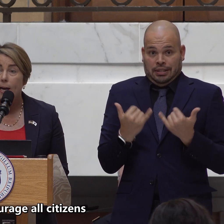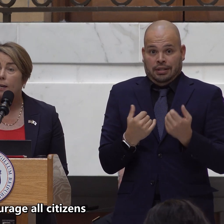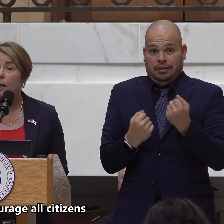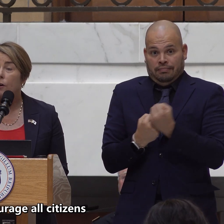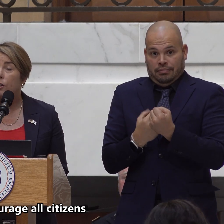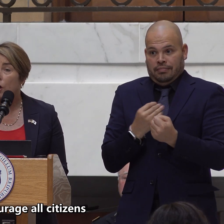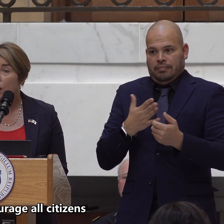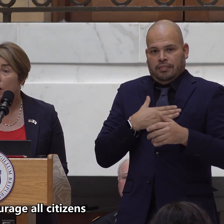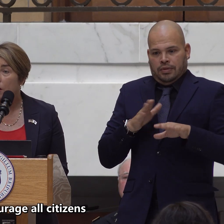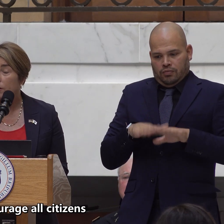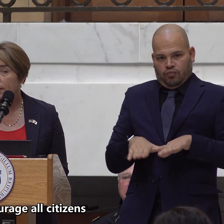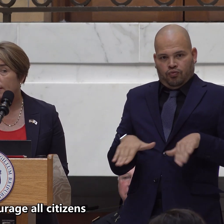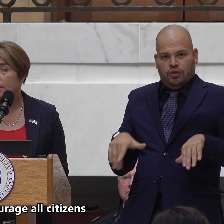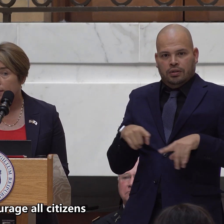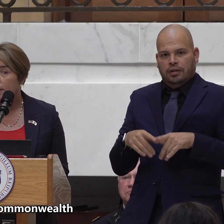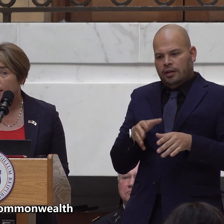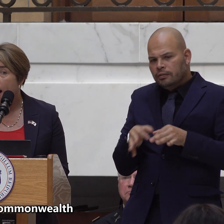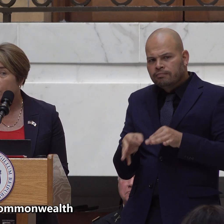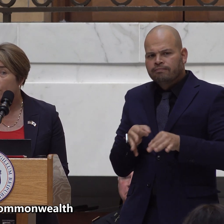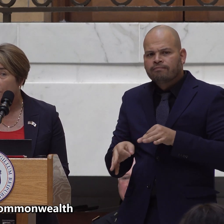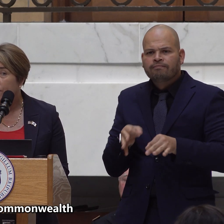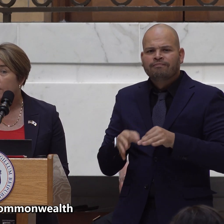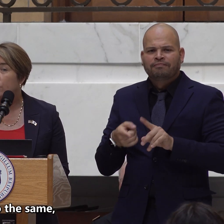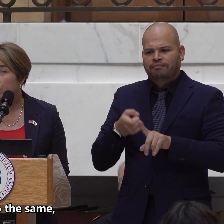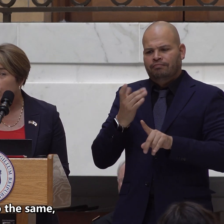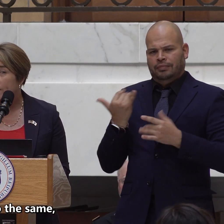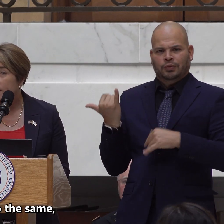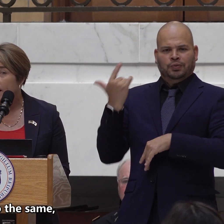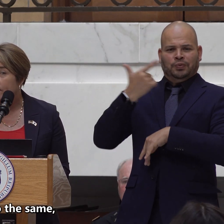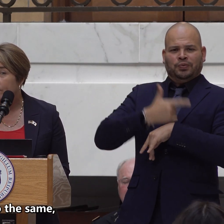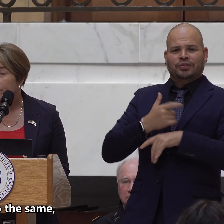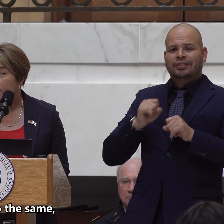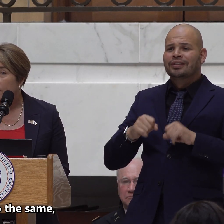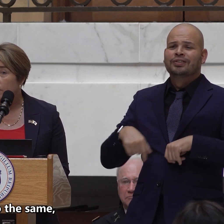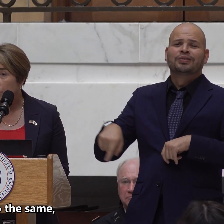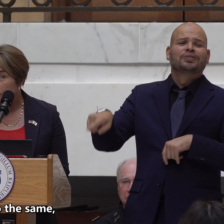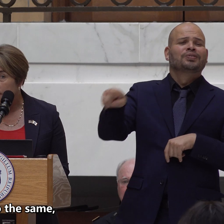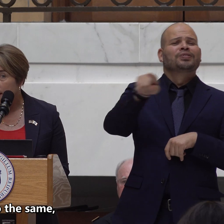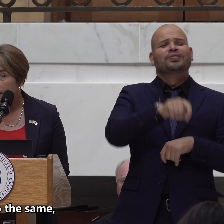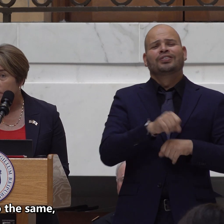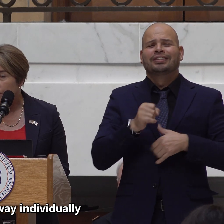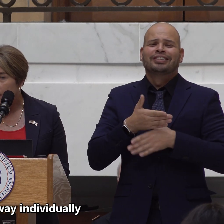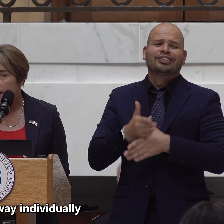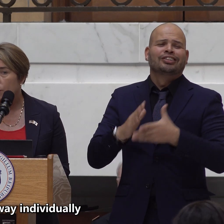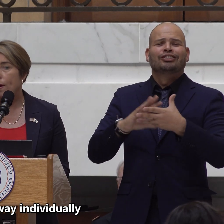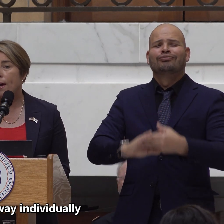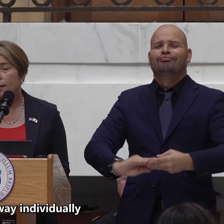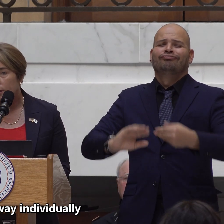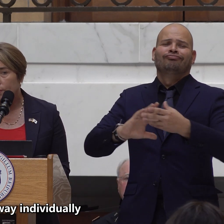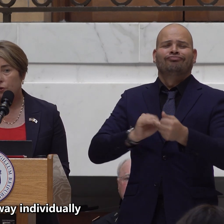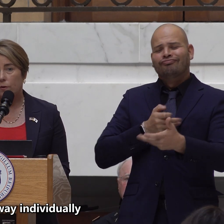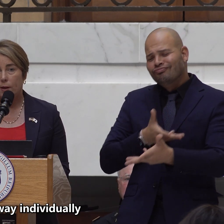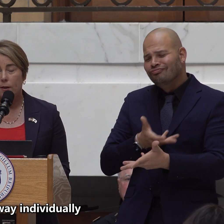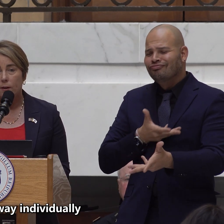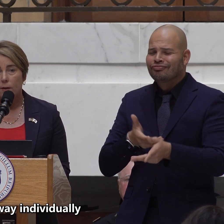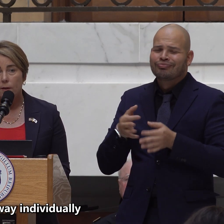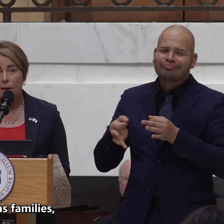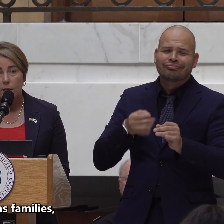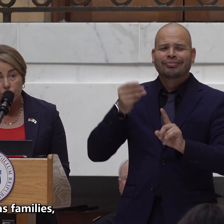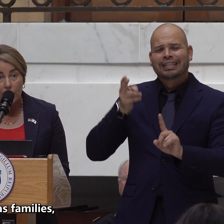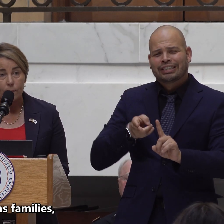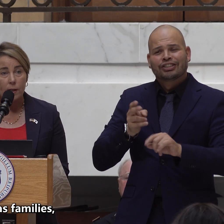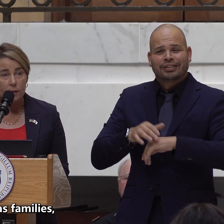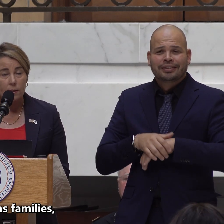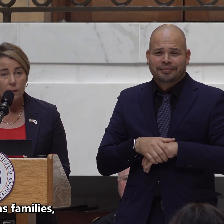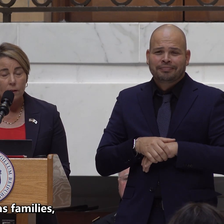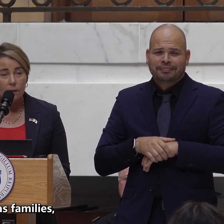about, and I encourage all citizens of the Commonwealth to do the same, to find a way individually and